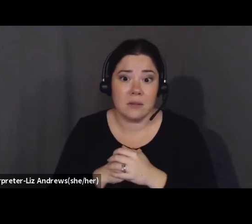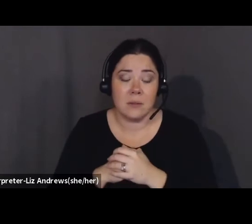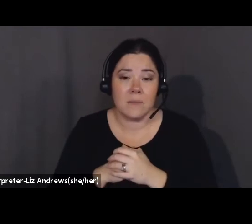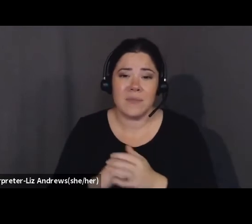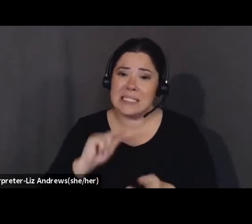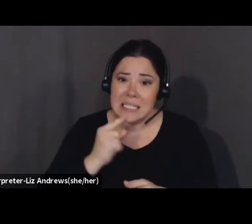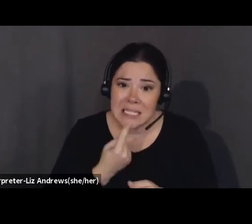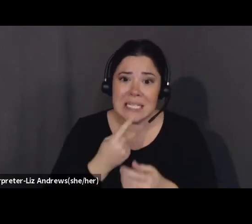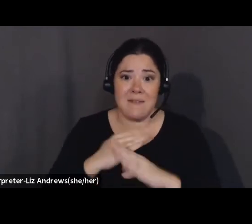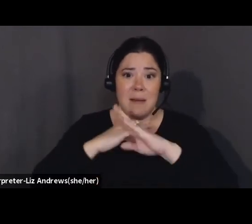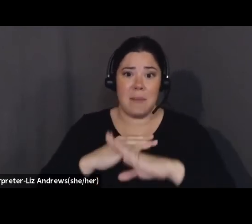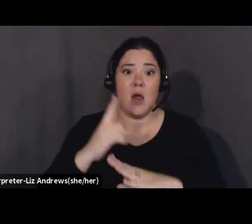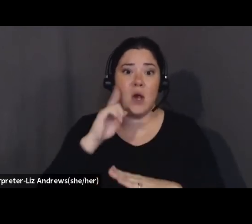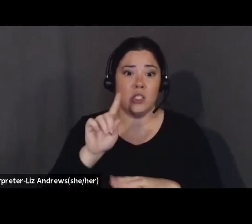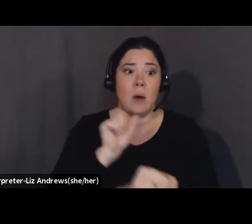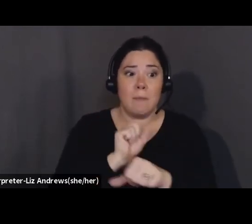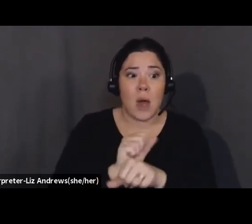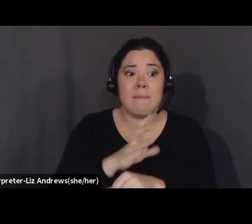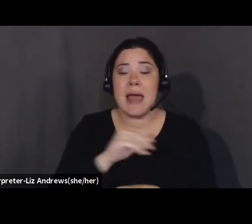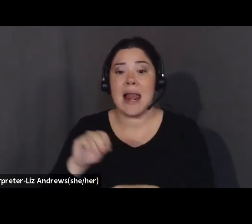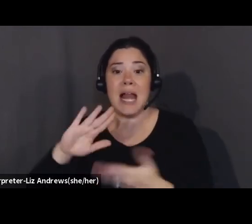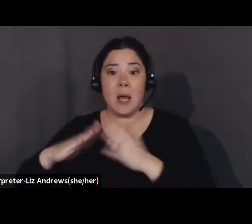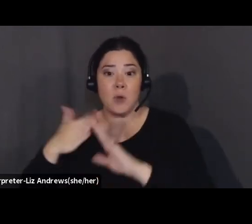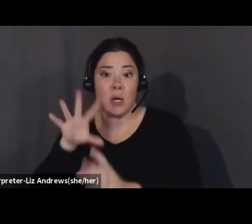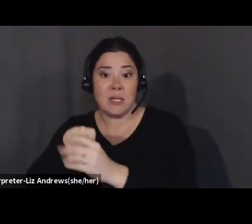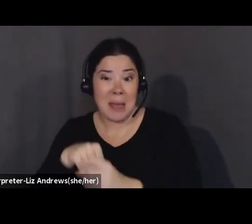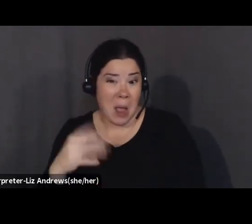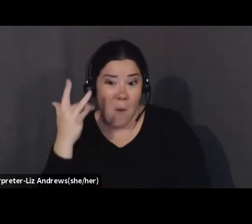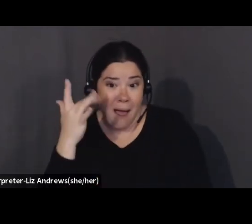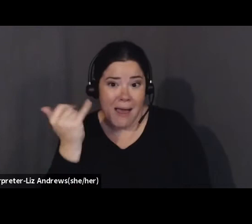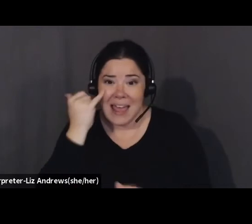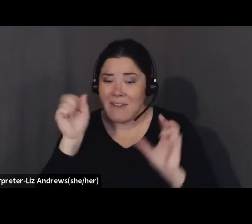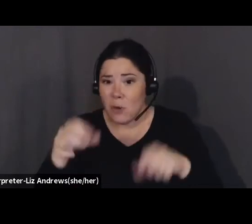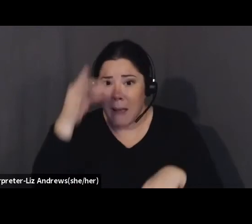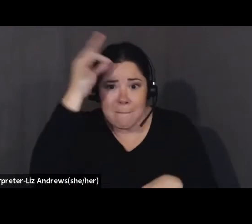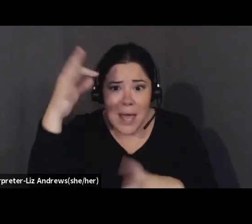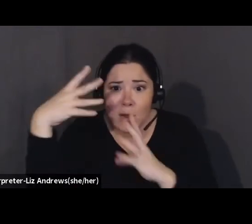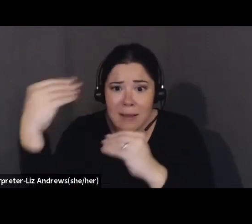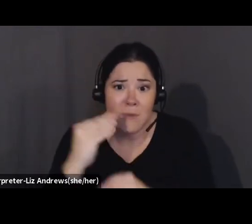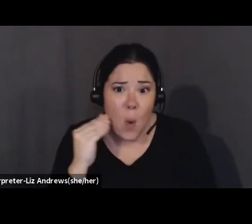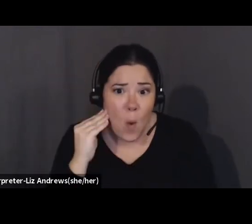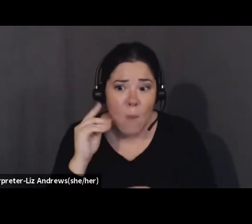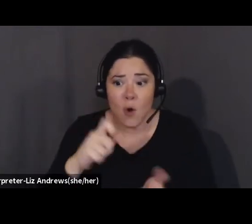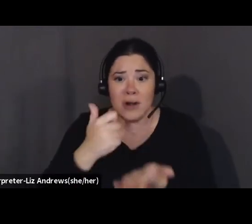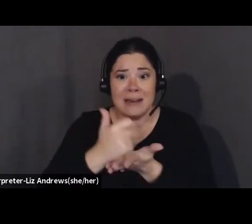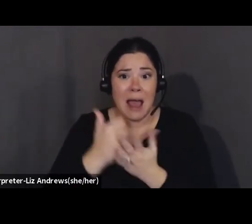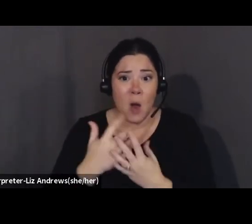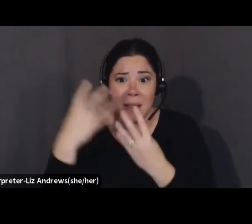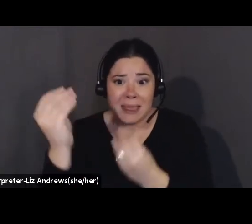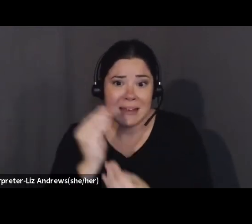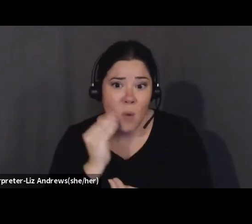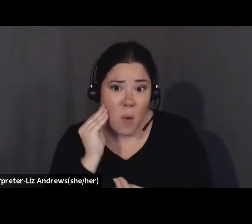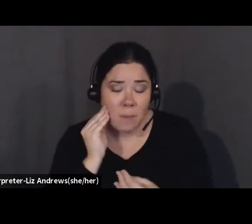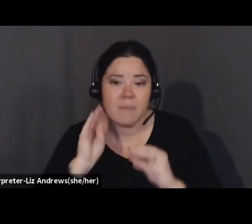barrier to employment and community participation, because if you can barely get out of your house or you need assistance to get out of your house, it